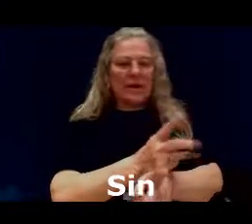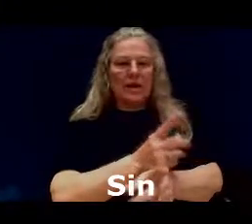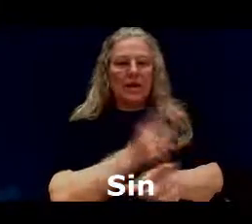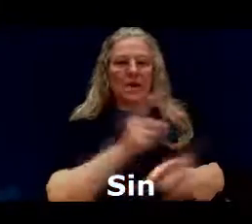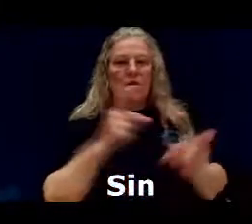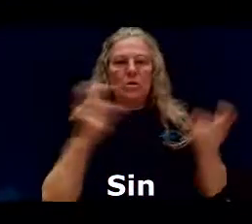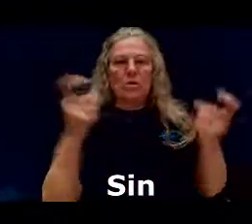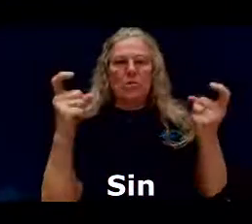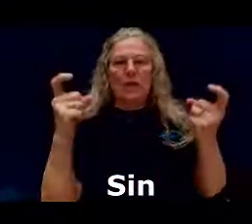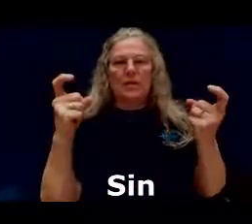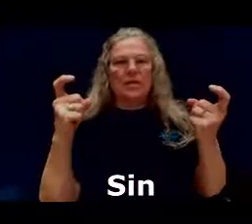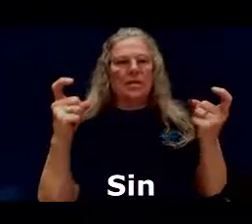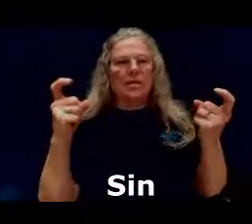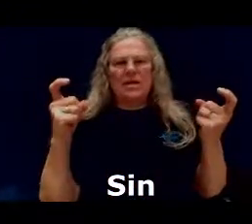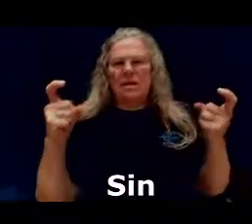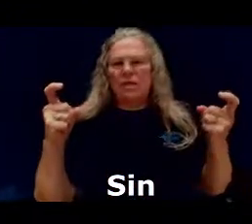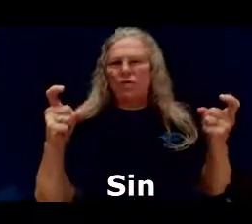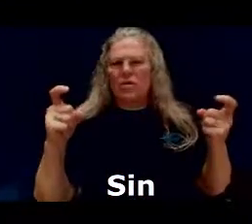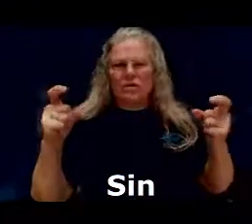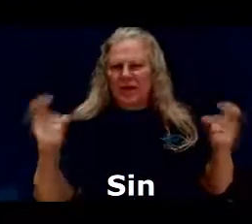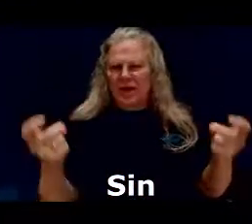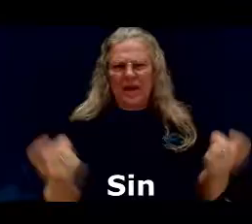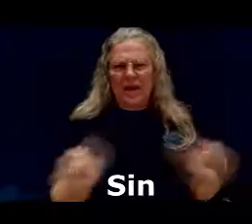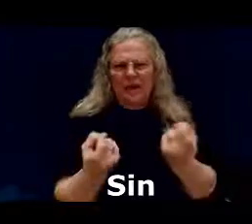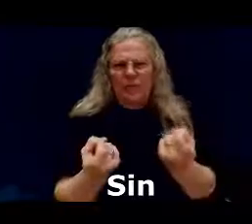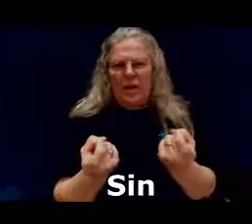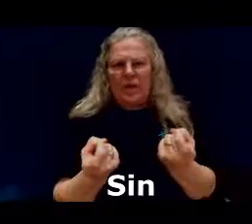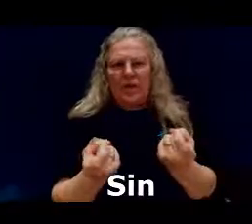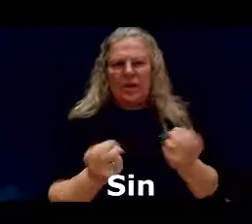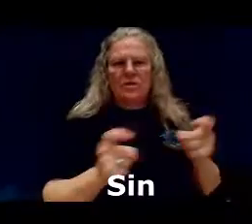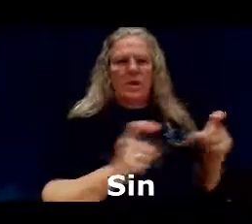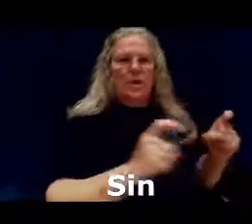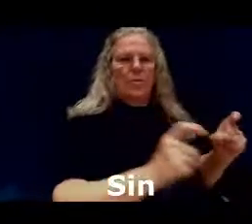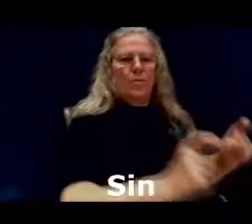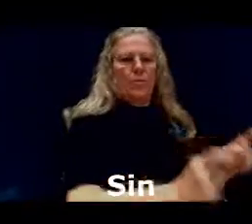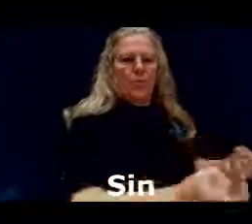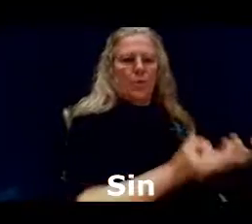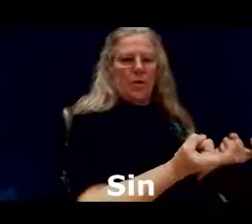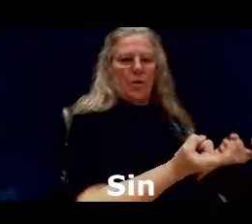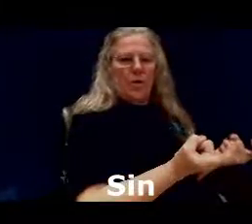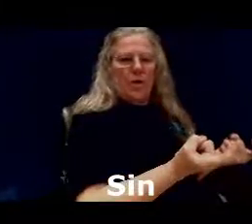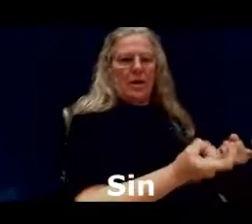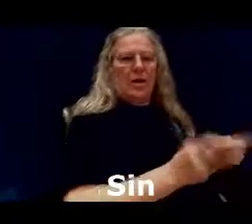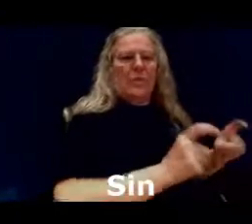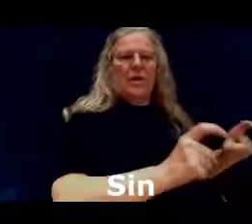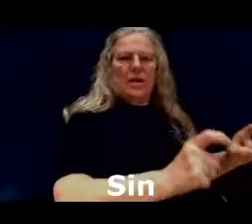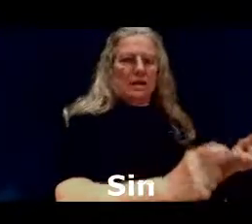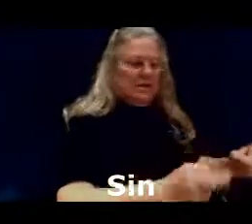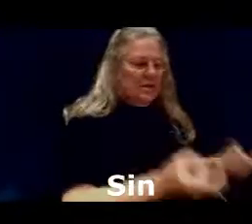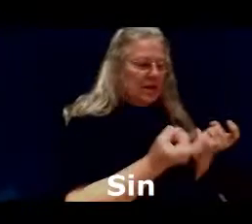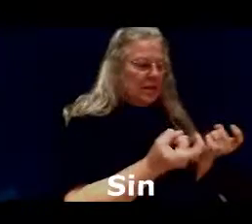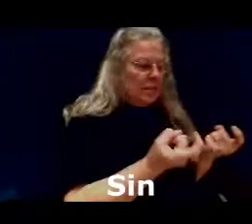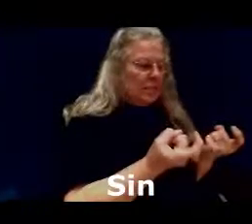Sin. X hand is like hooks that get into people and it's brought down and up. Sin.